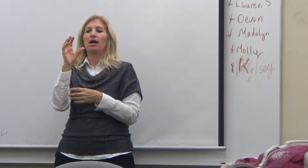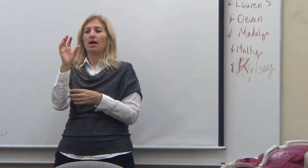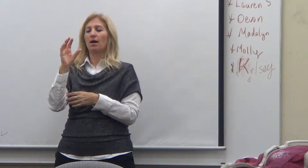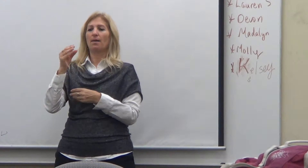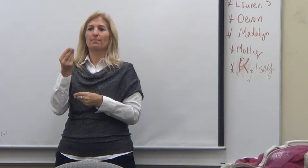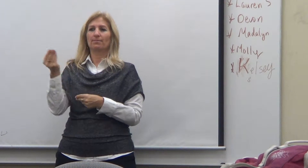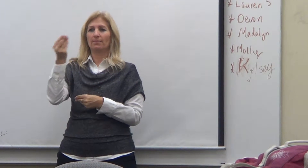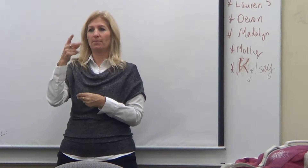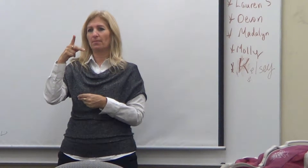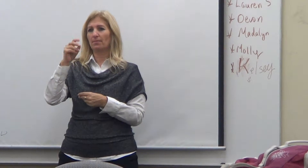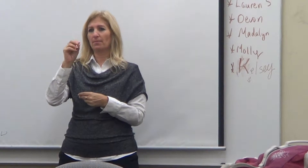The third kind